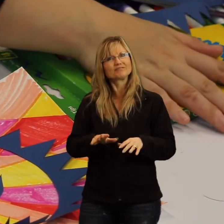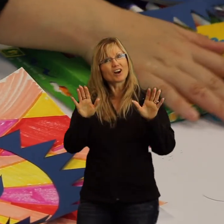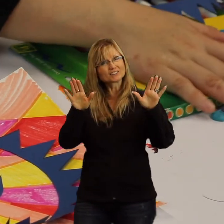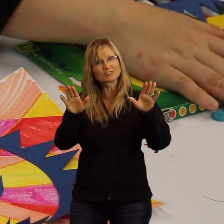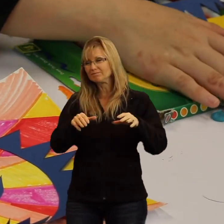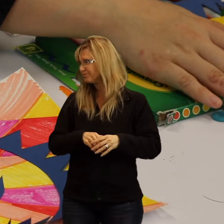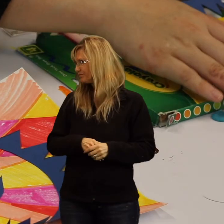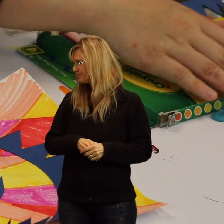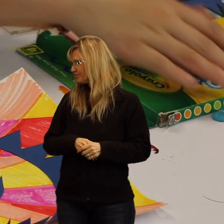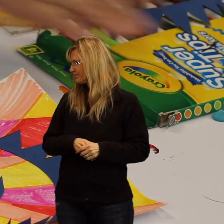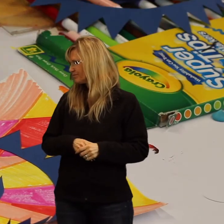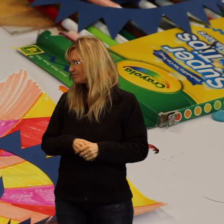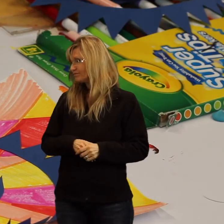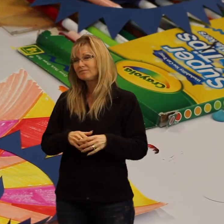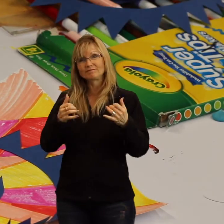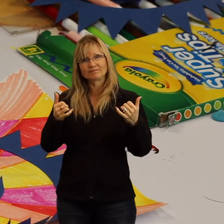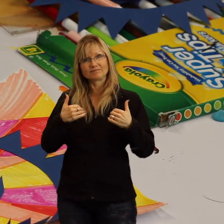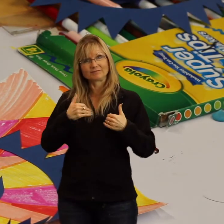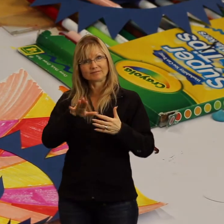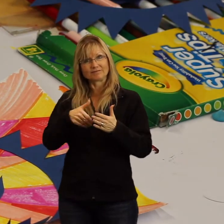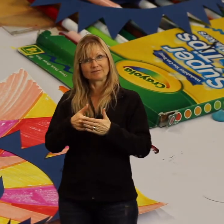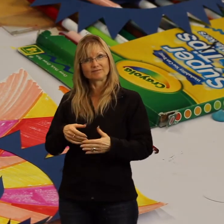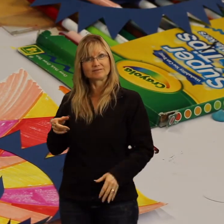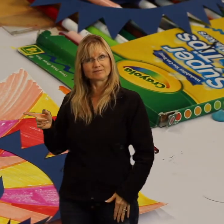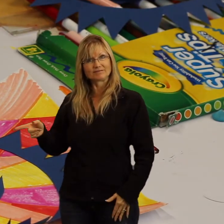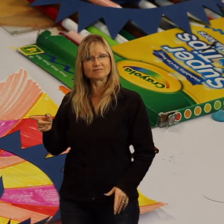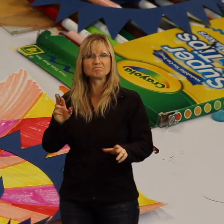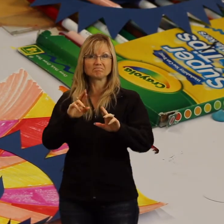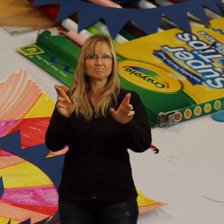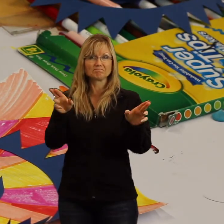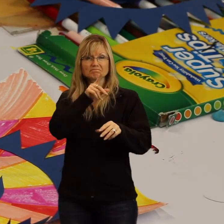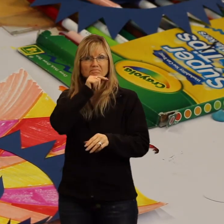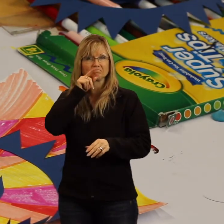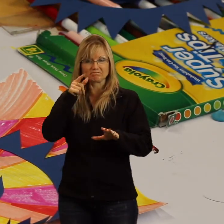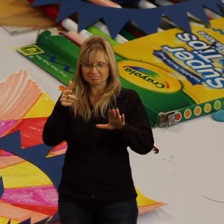Awesome, so now that we have all of that, now we're ready to glue everything down.